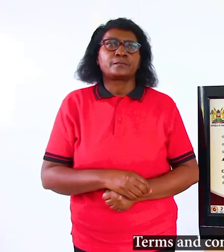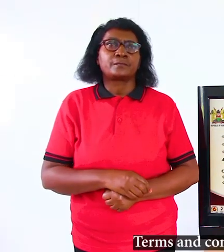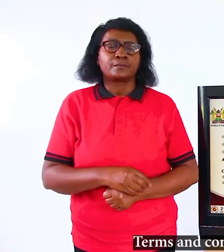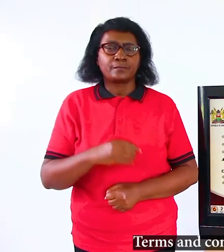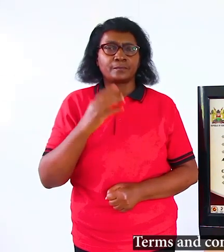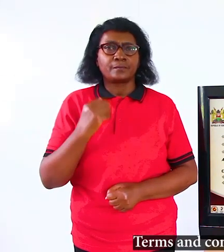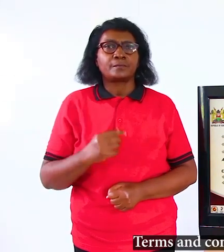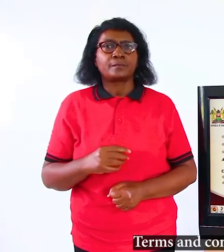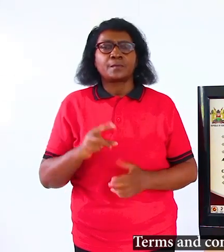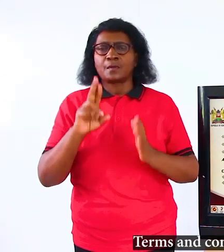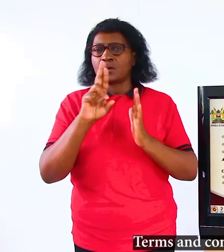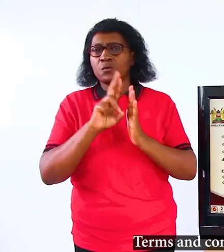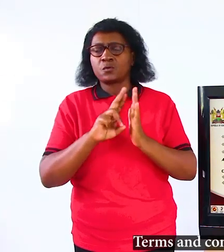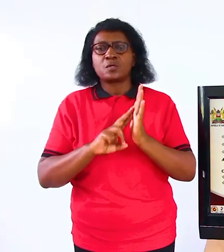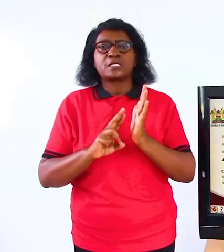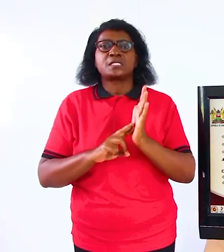Terms and conditions apply.